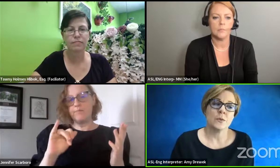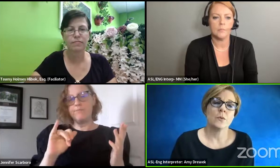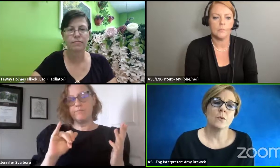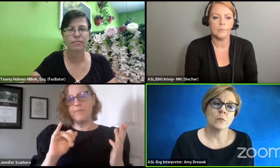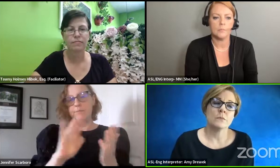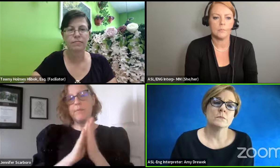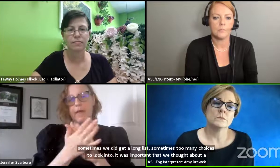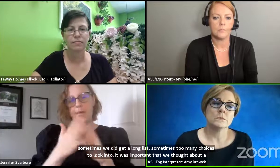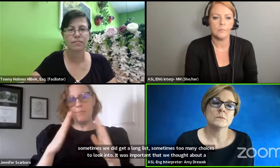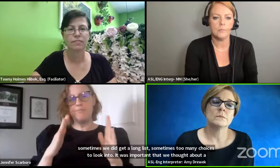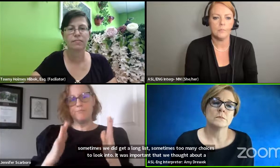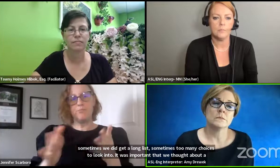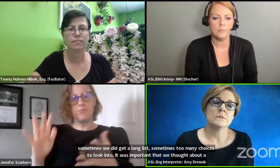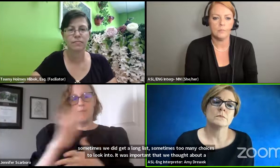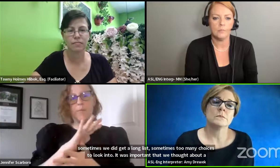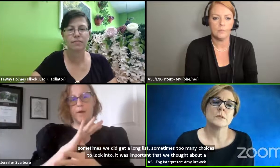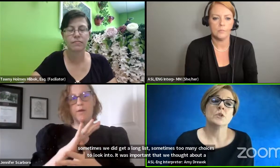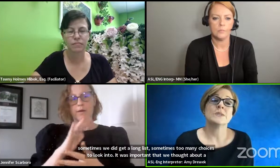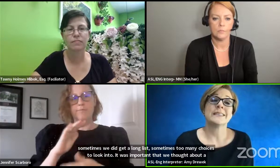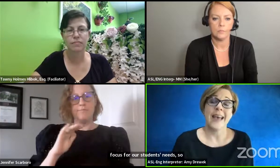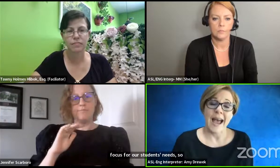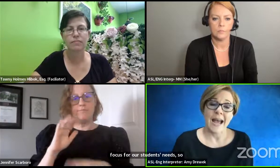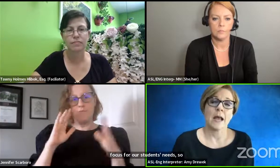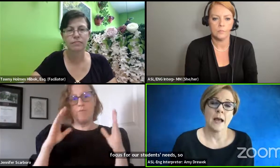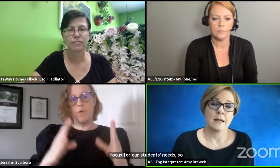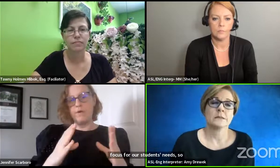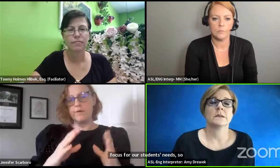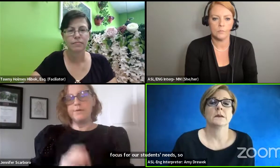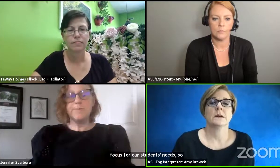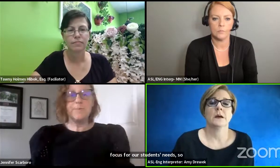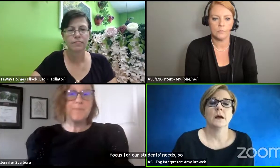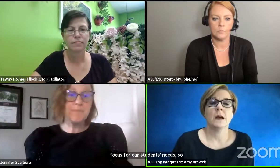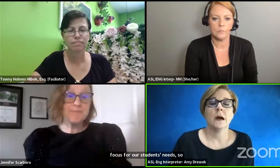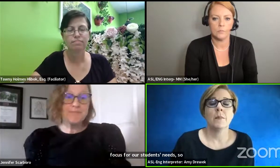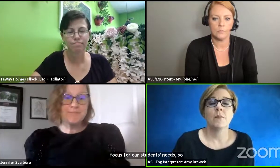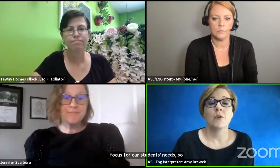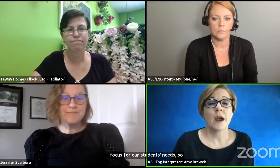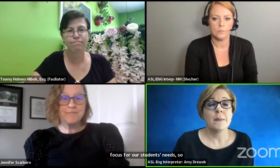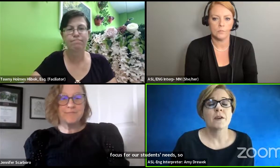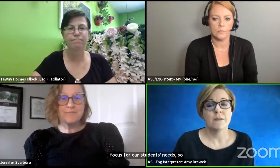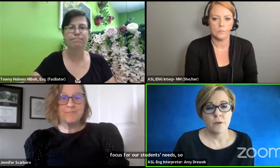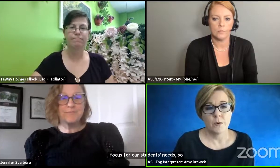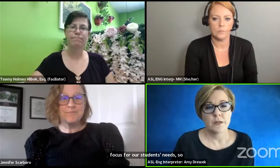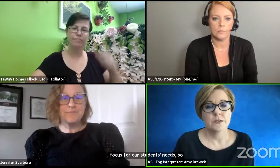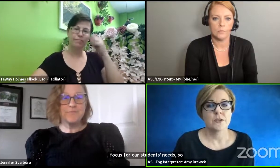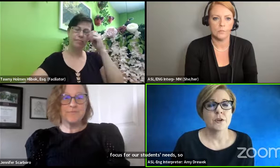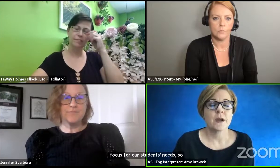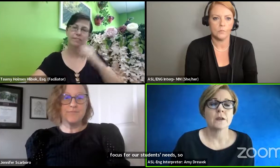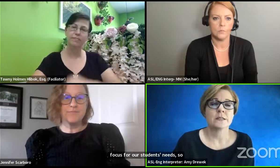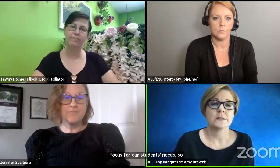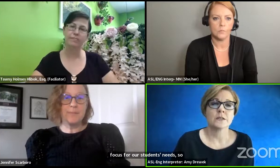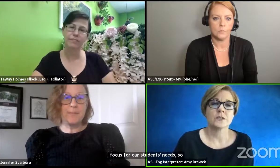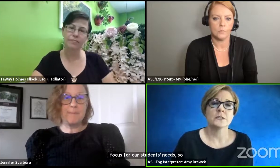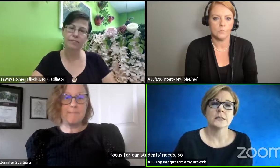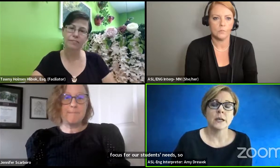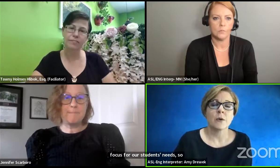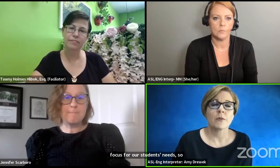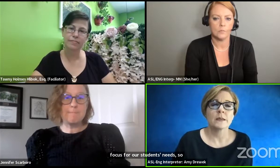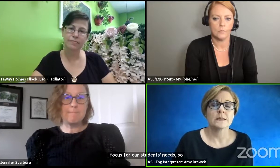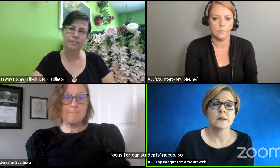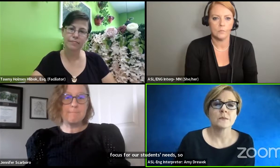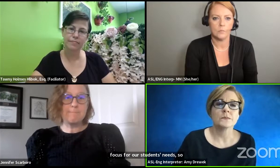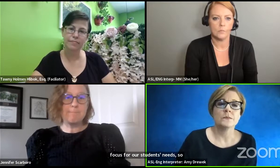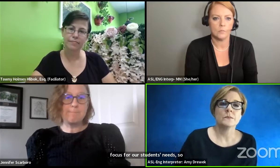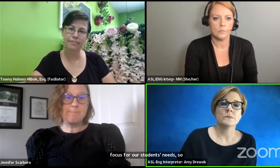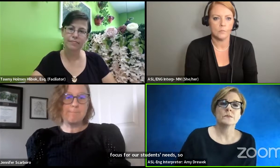able to use that as a primary focus during our discussion to